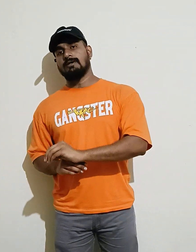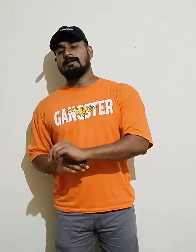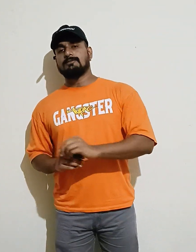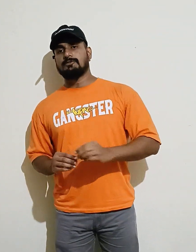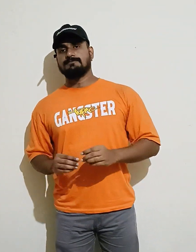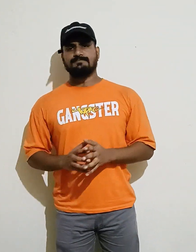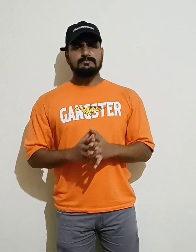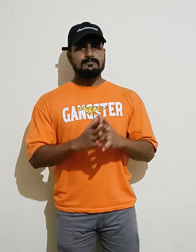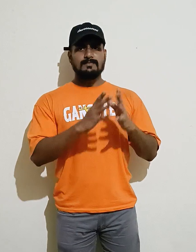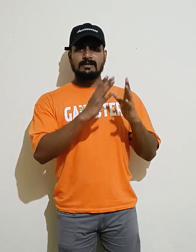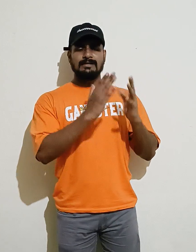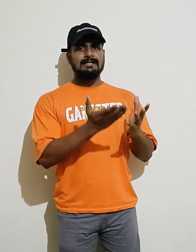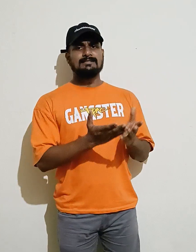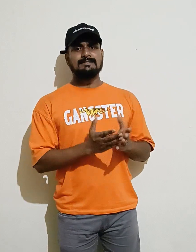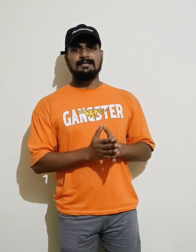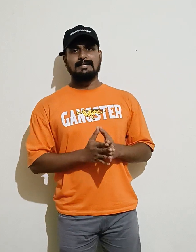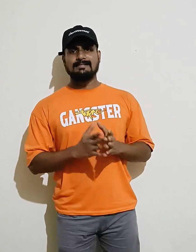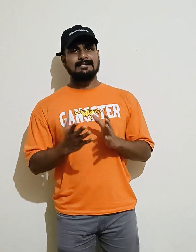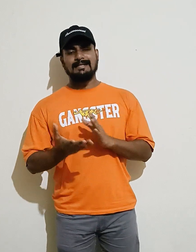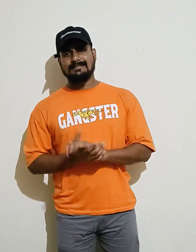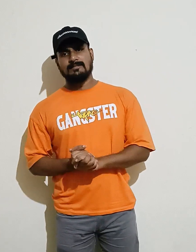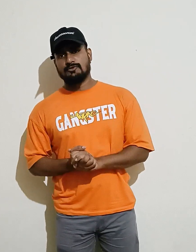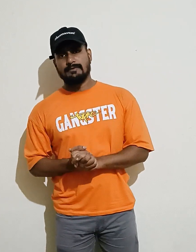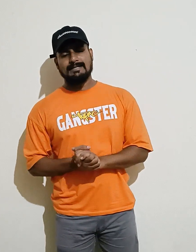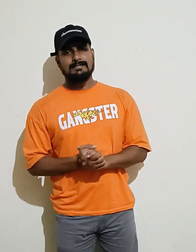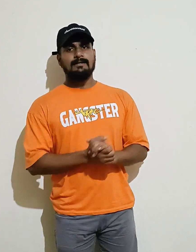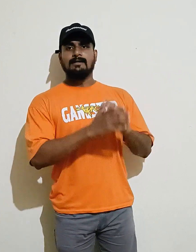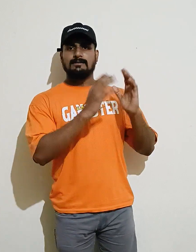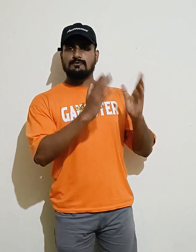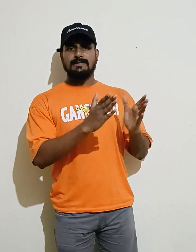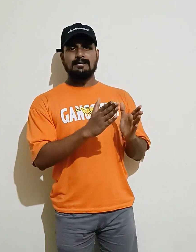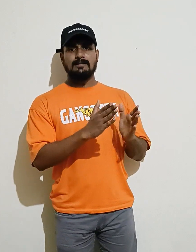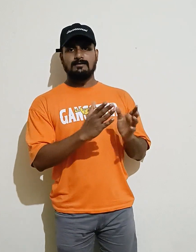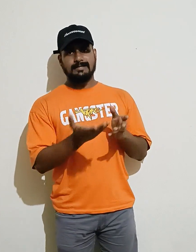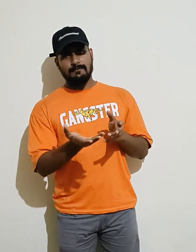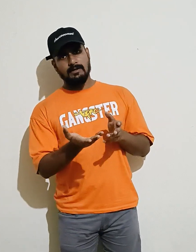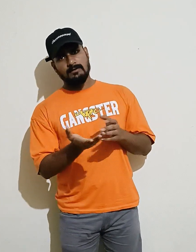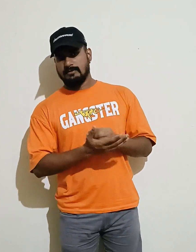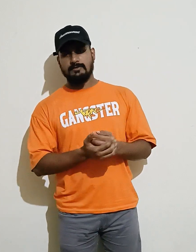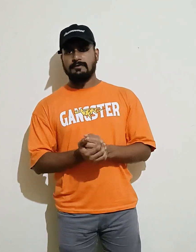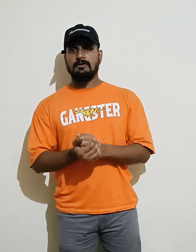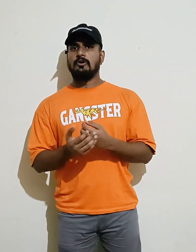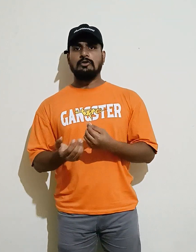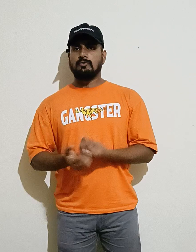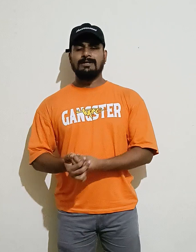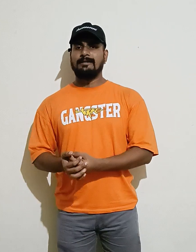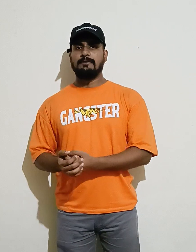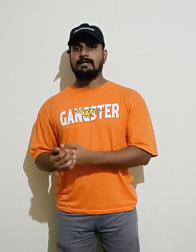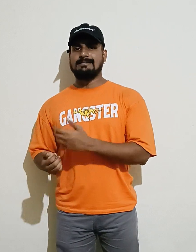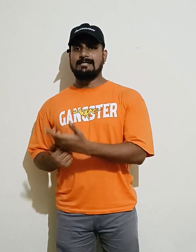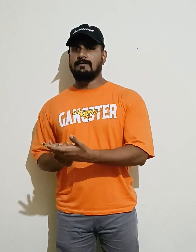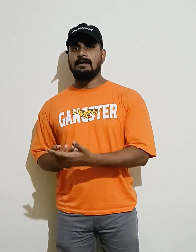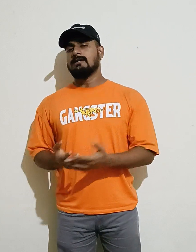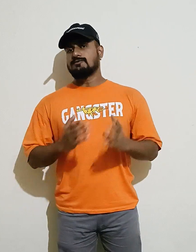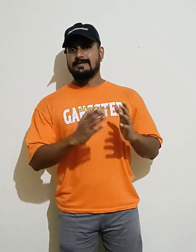code. So its syntax is also very easy. The switch, the keyword, we all know the keyword in Java. Switch